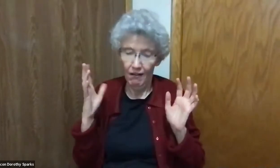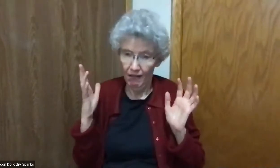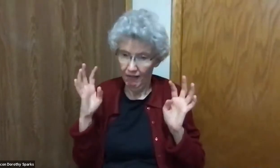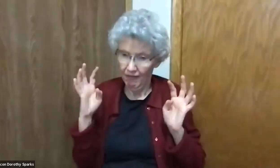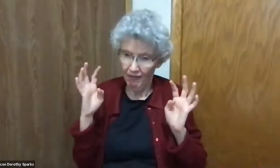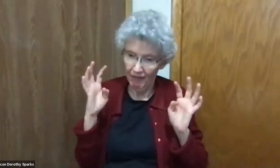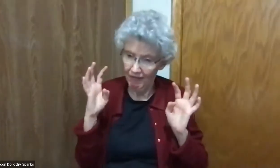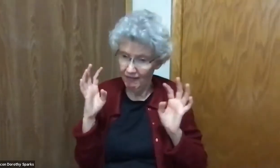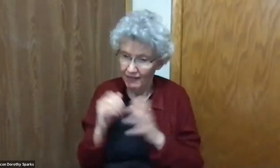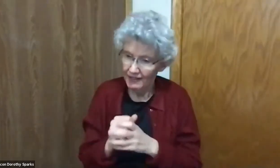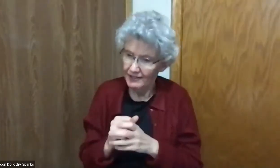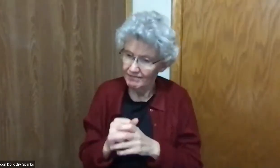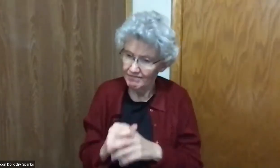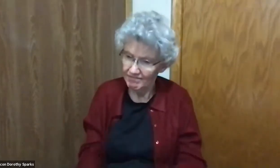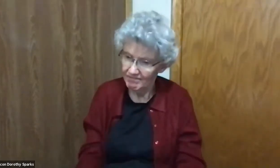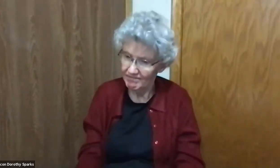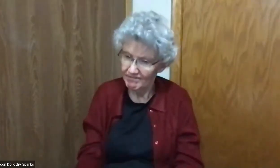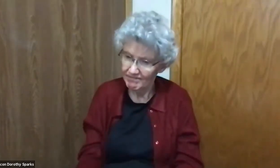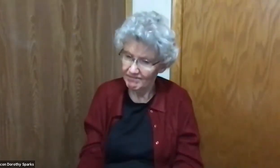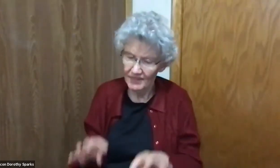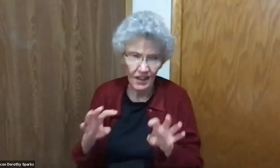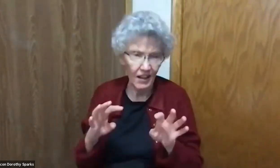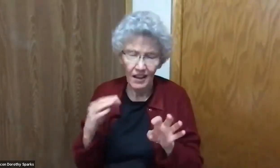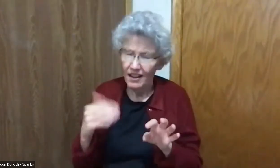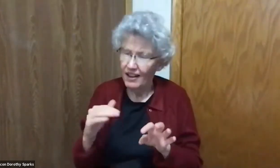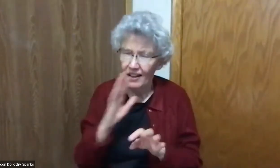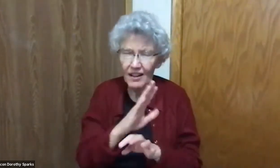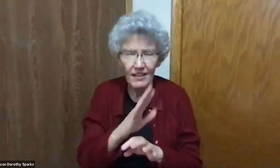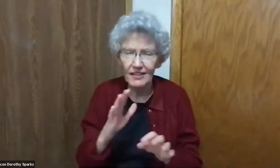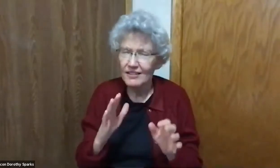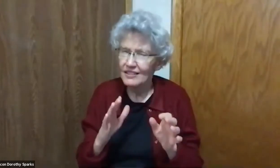All the people started talking about Jesus.